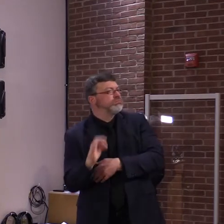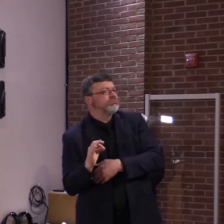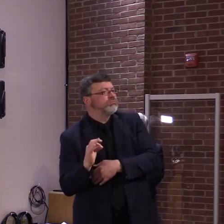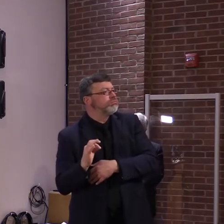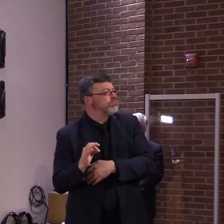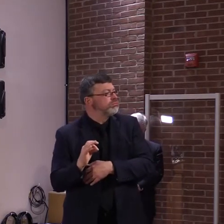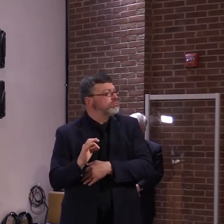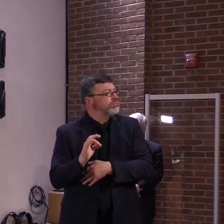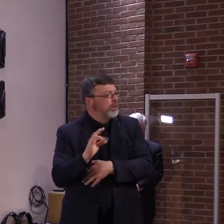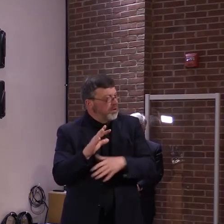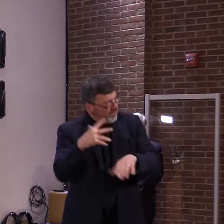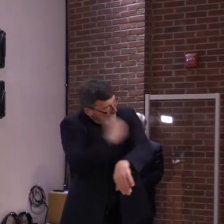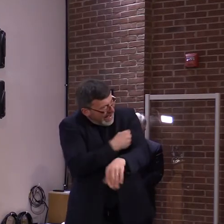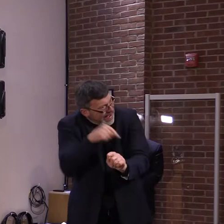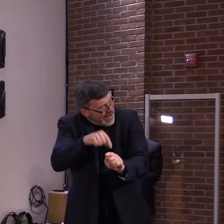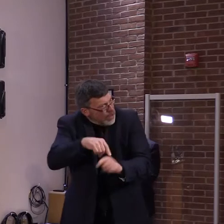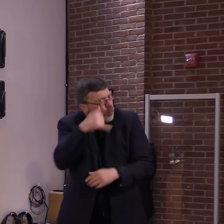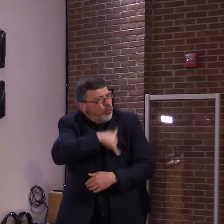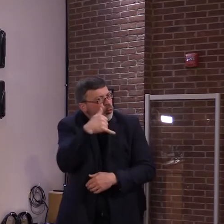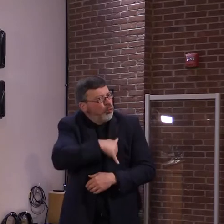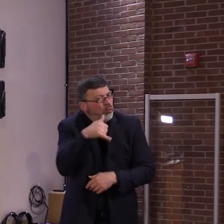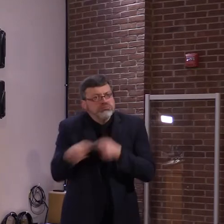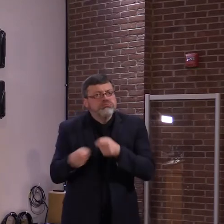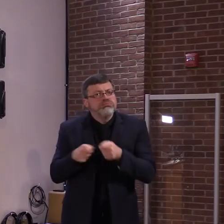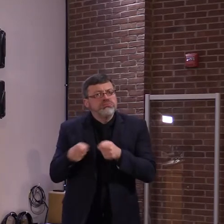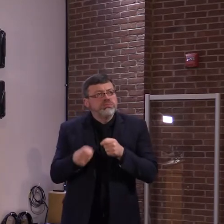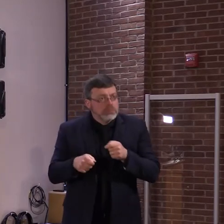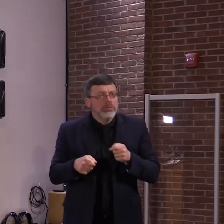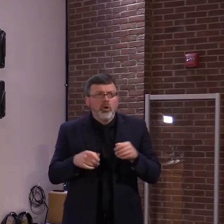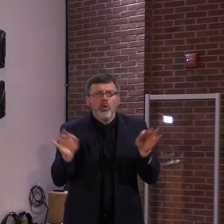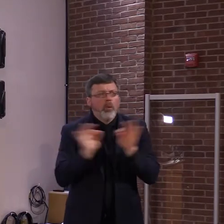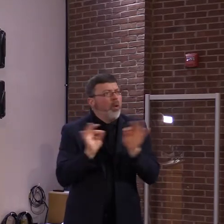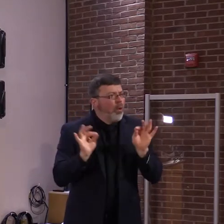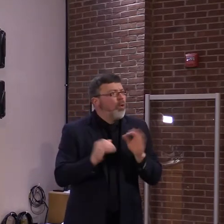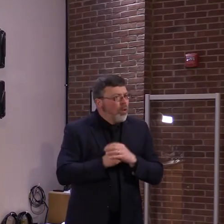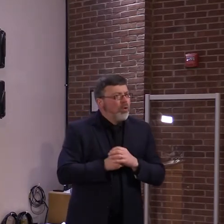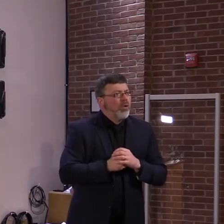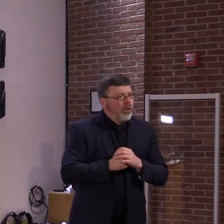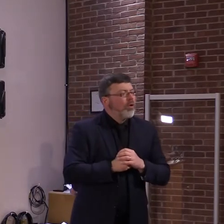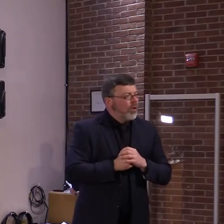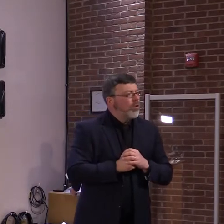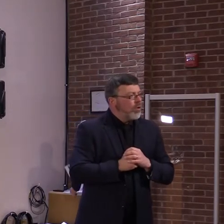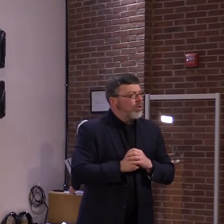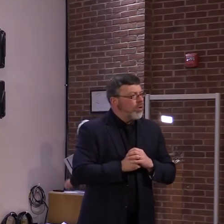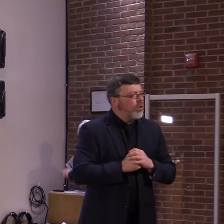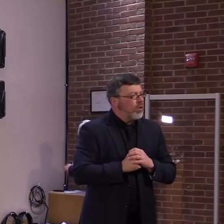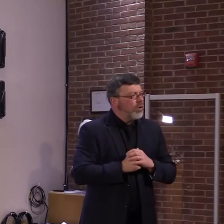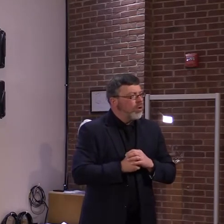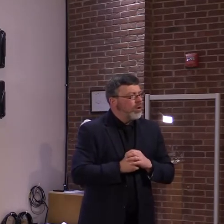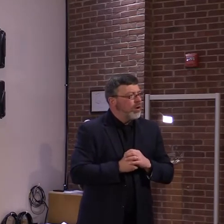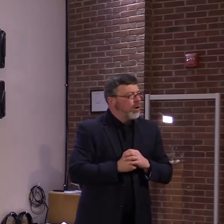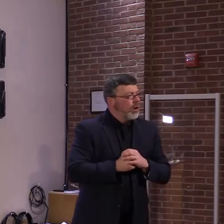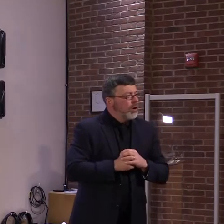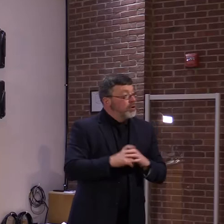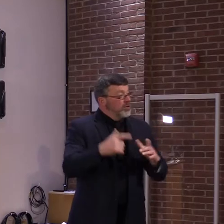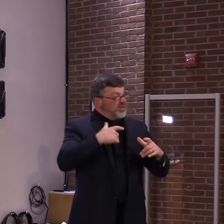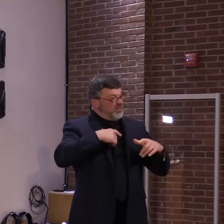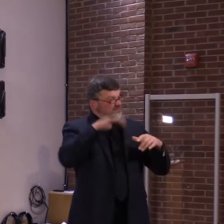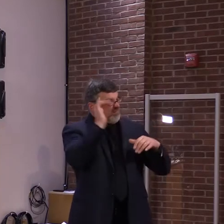So for now, the variants clearly are not evading the vaccine, and we're hopeful that that won't